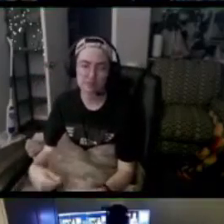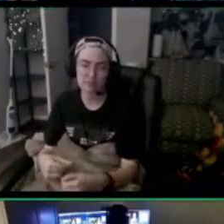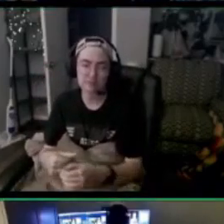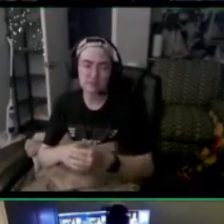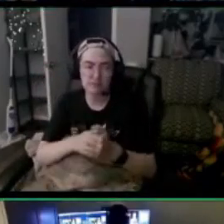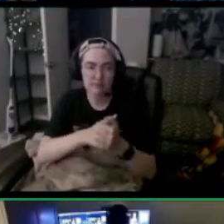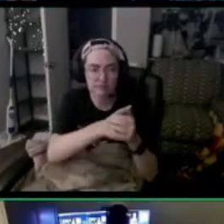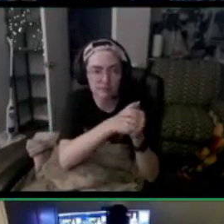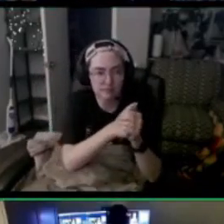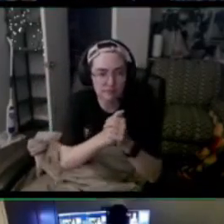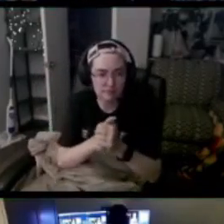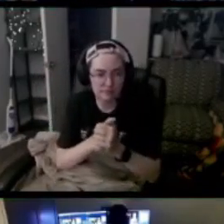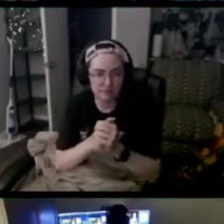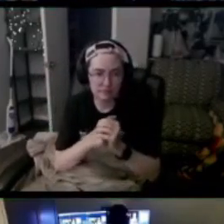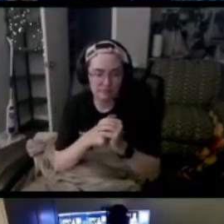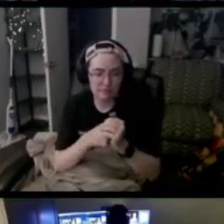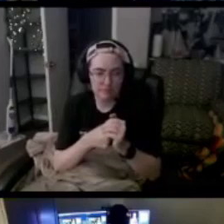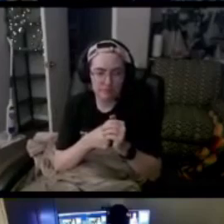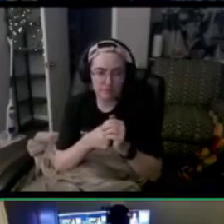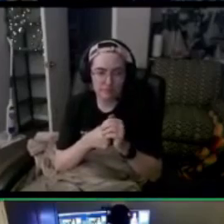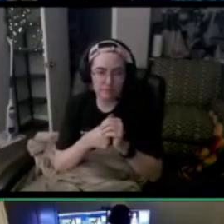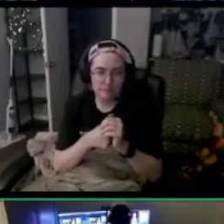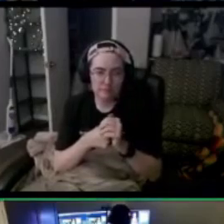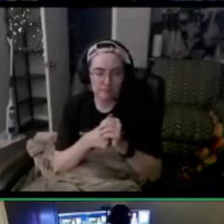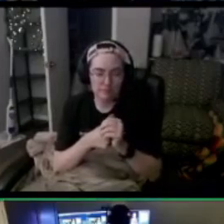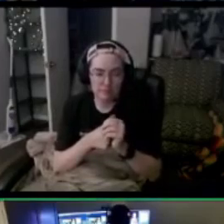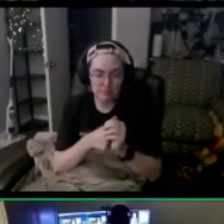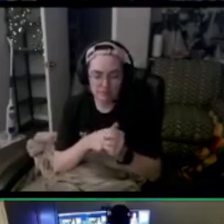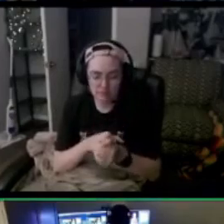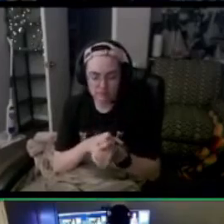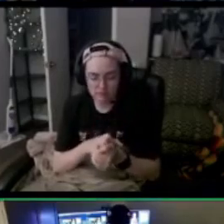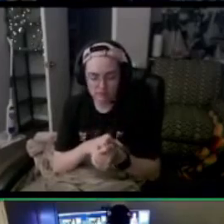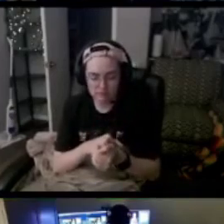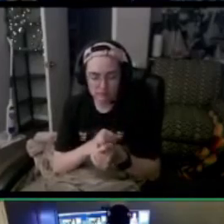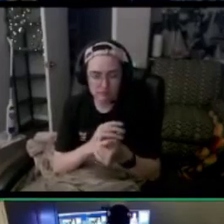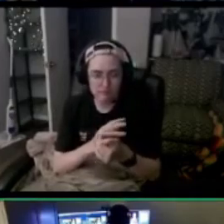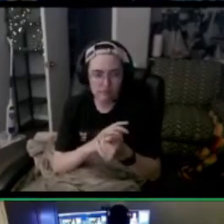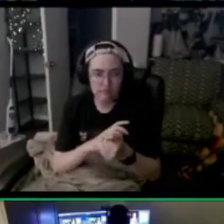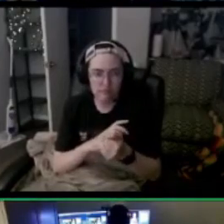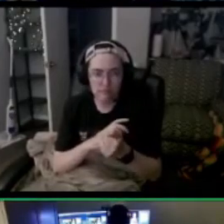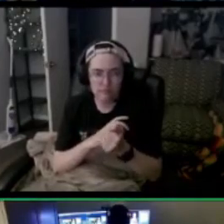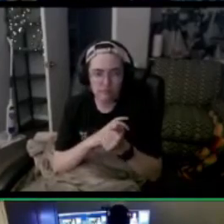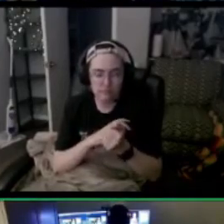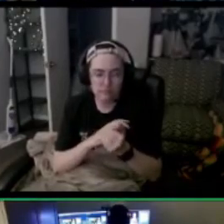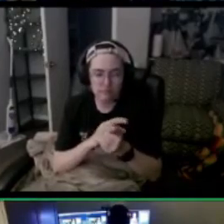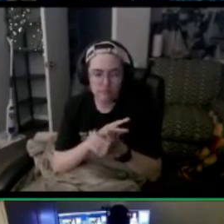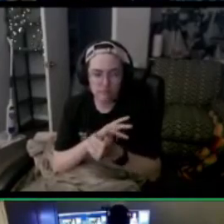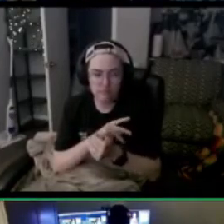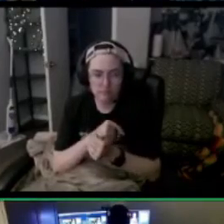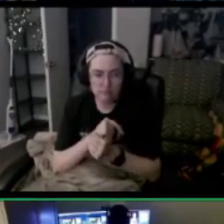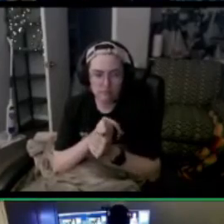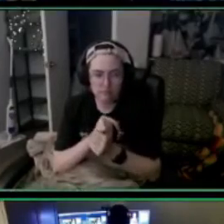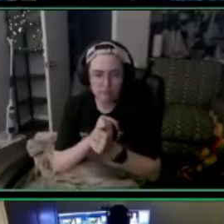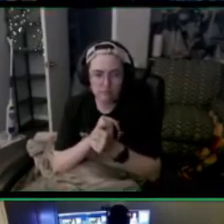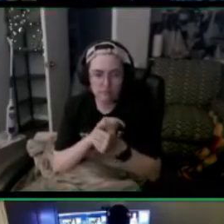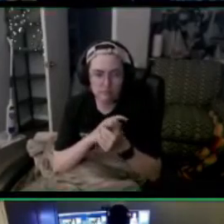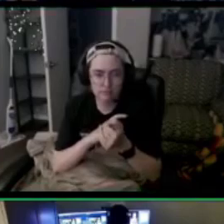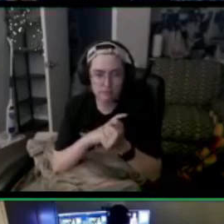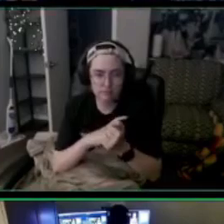Okay, so the best way to really get started, I'm gonna be so honest, is just do